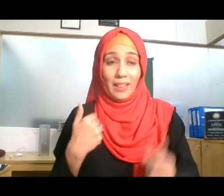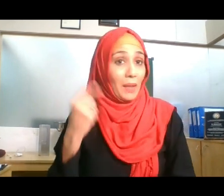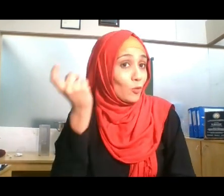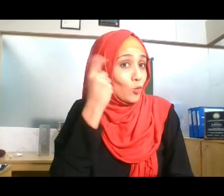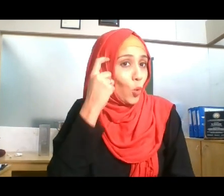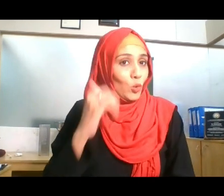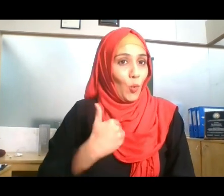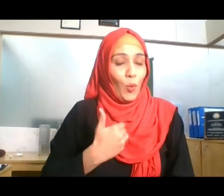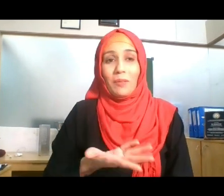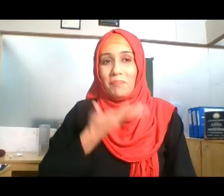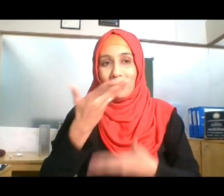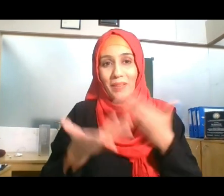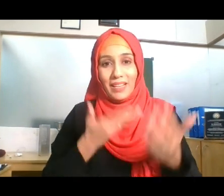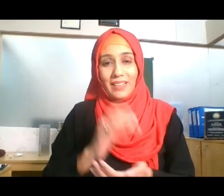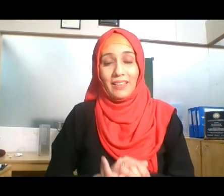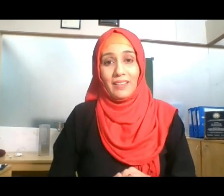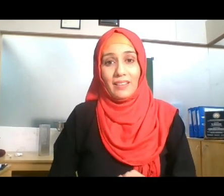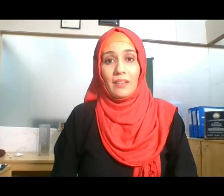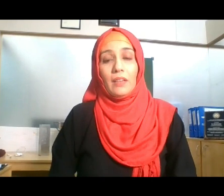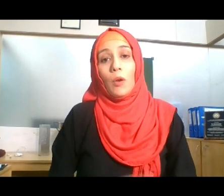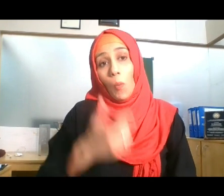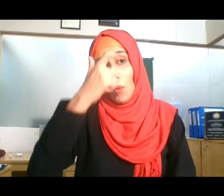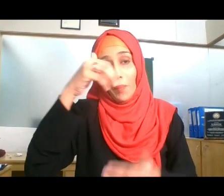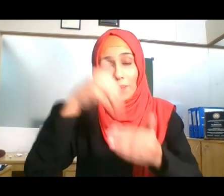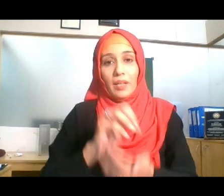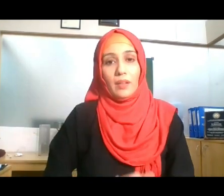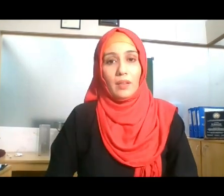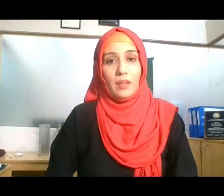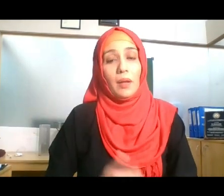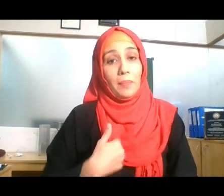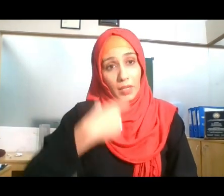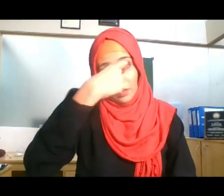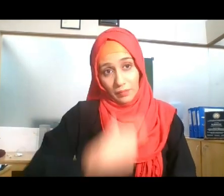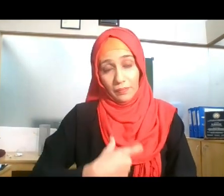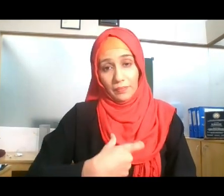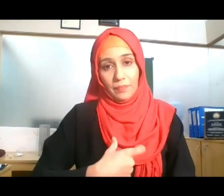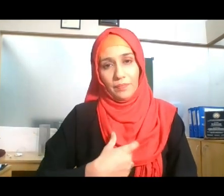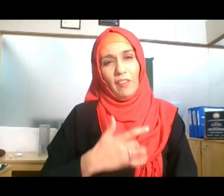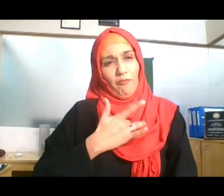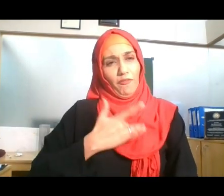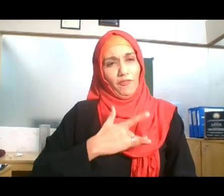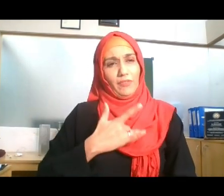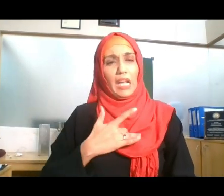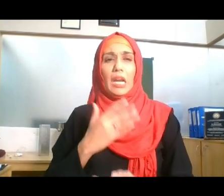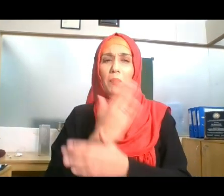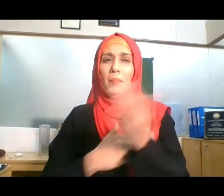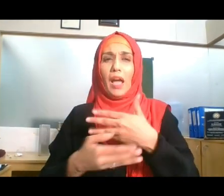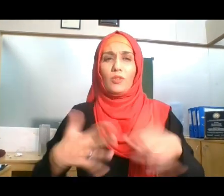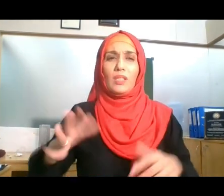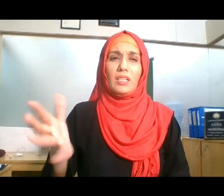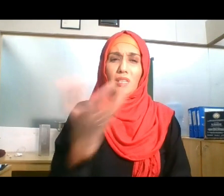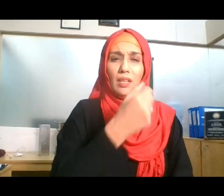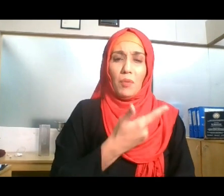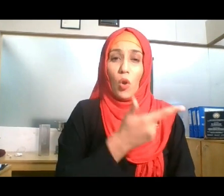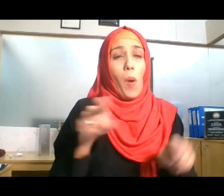as such a sensitive issue. I personally always feel that differently abled persons are